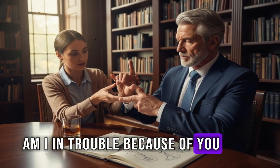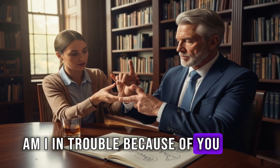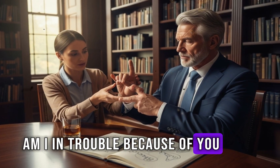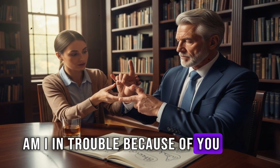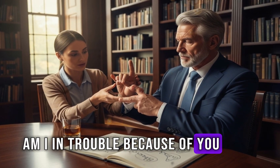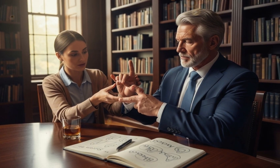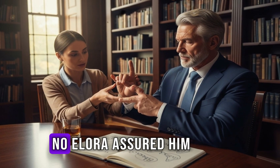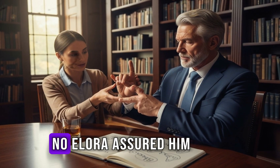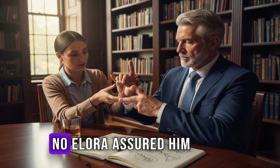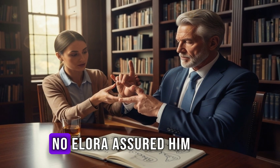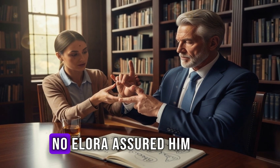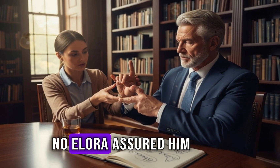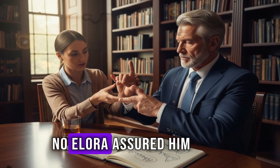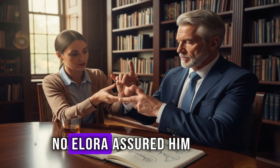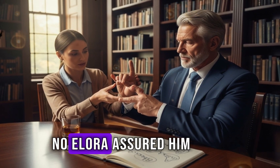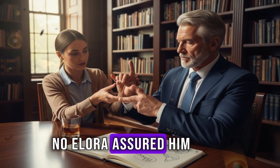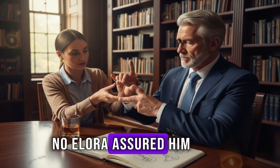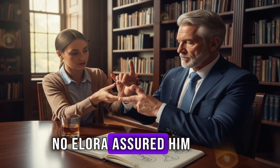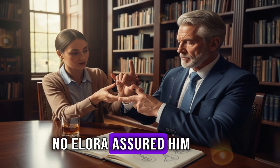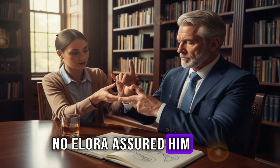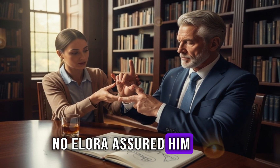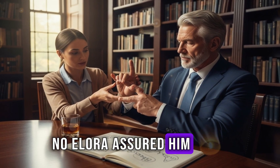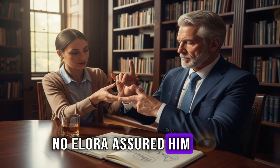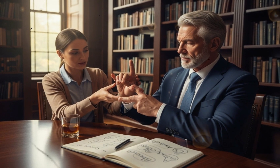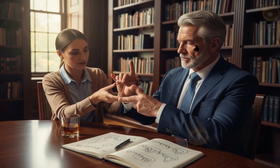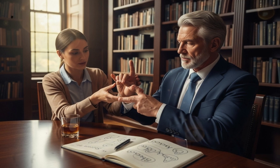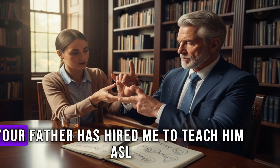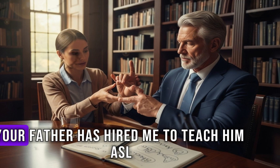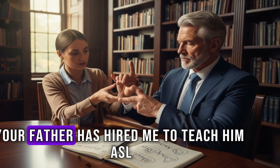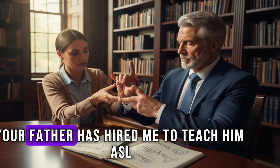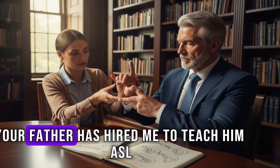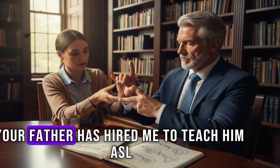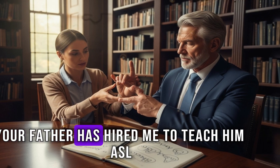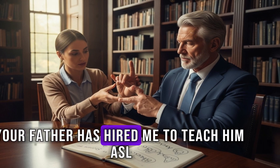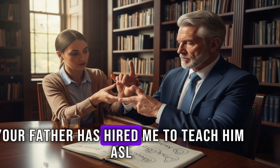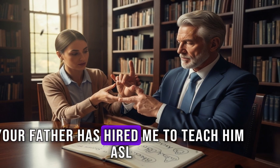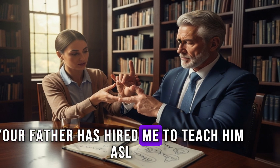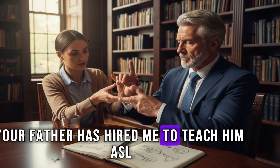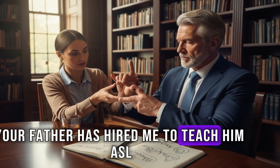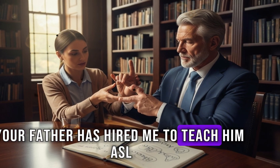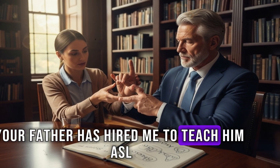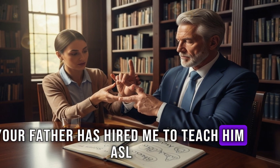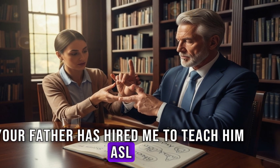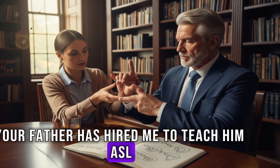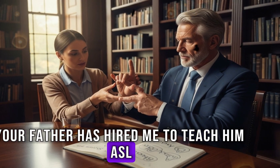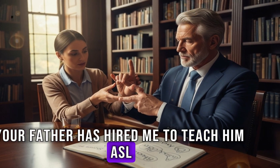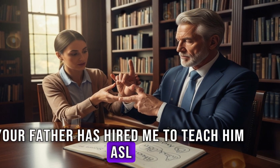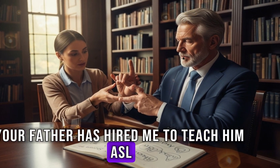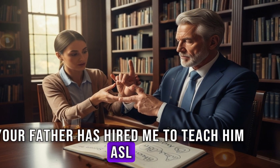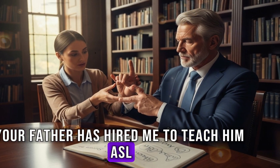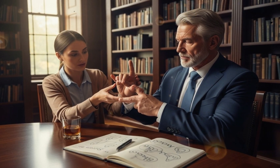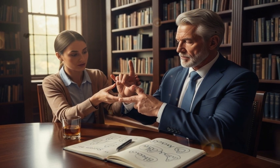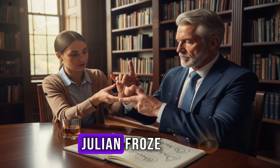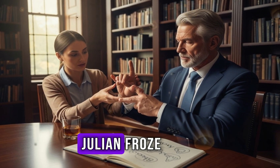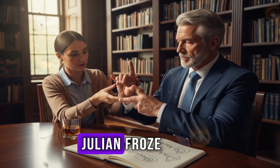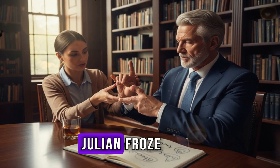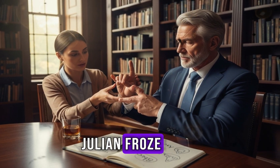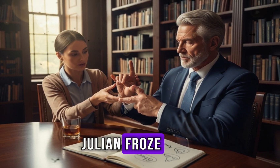you? No, Elara assured him. Your father has hired me to teach him ASL. Julian